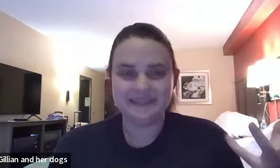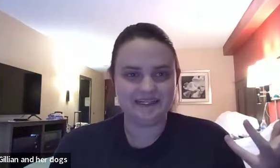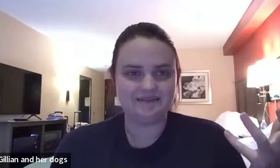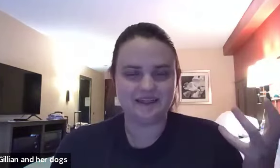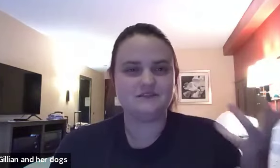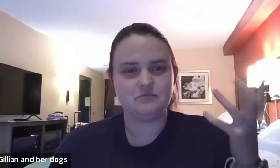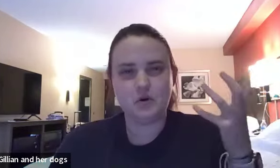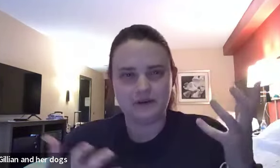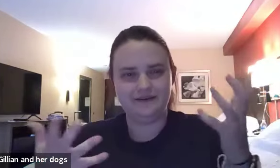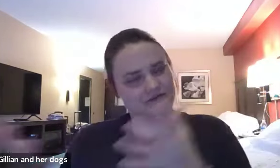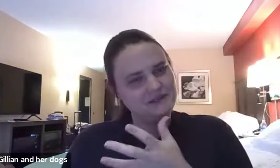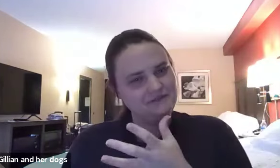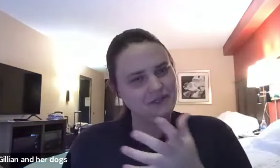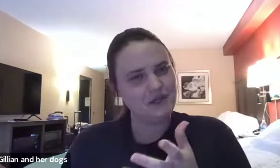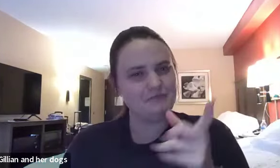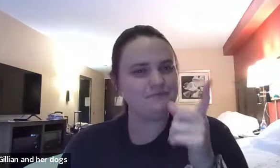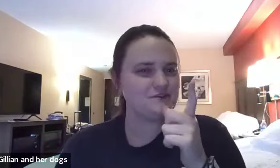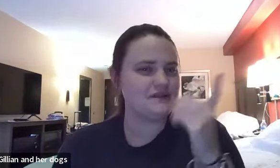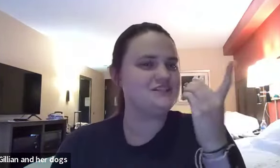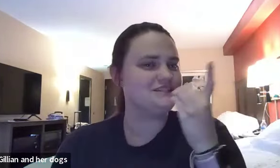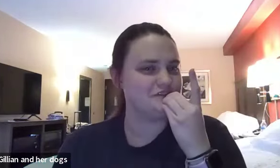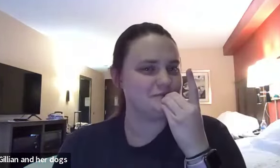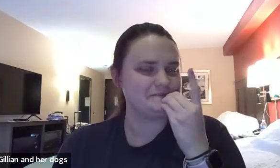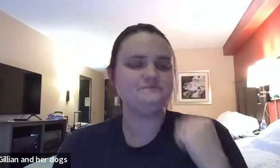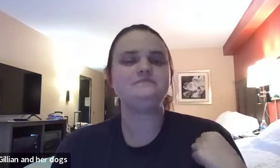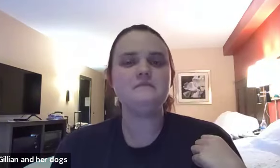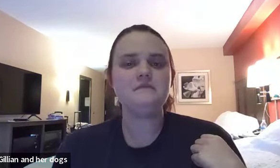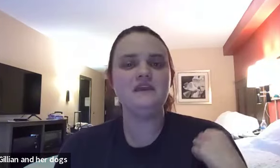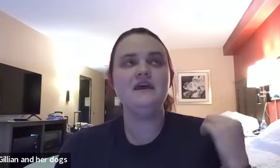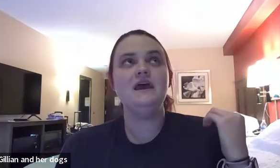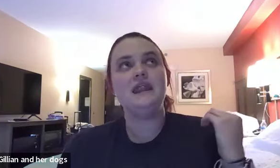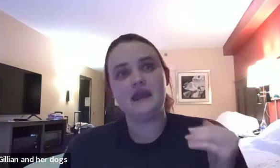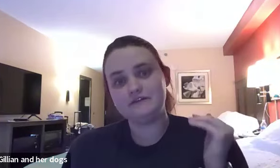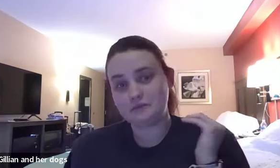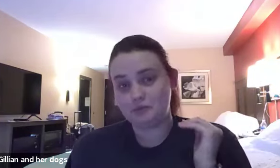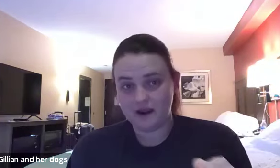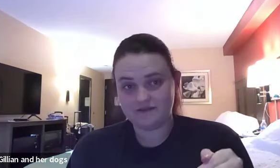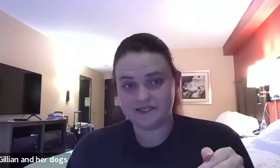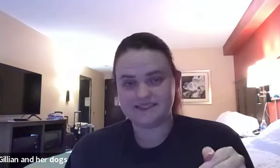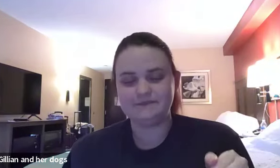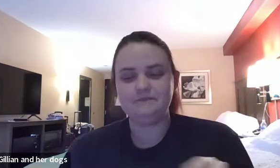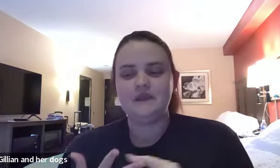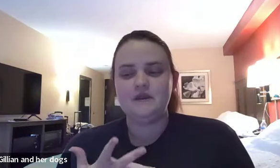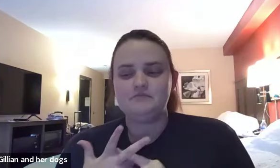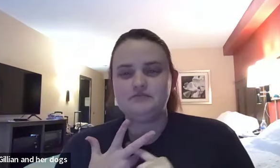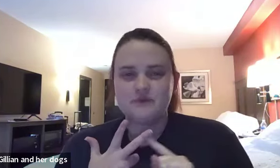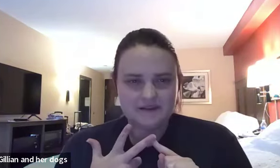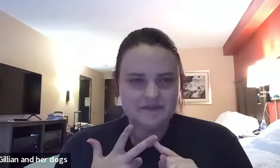eating. That's the point of it, So lunch, dinner. Now for breakfast.